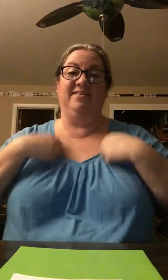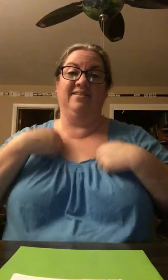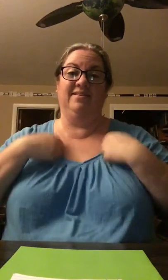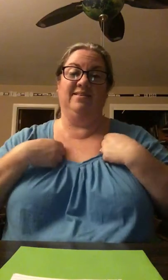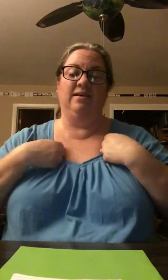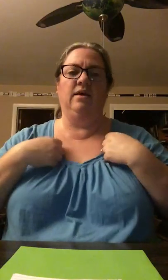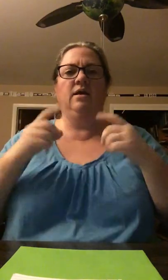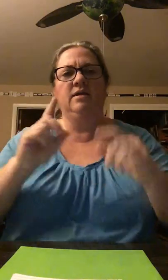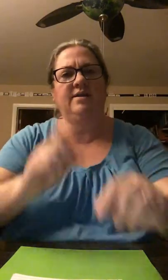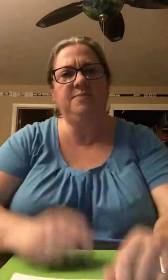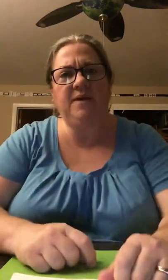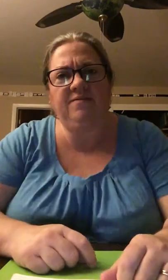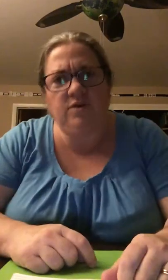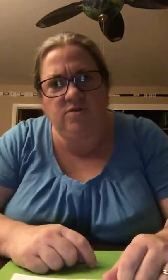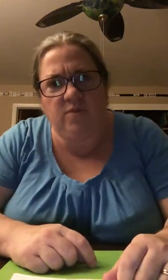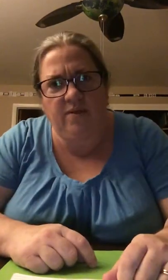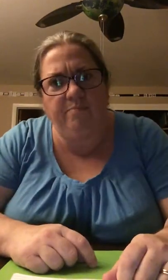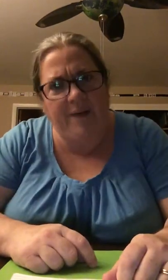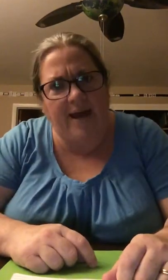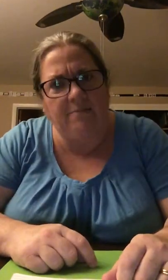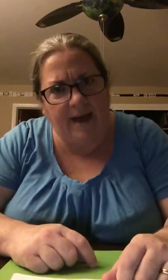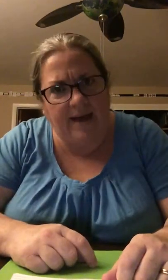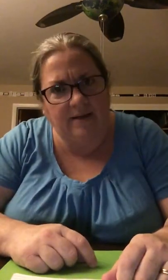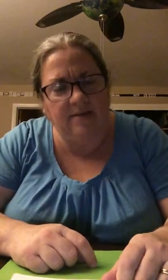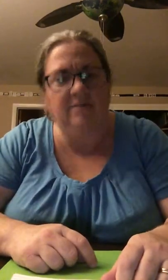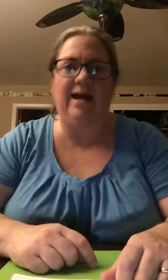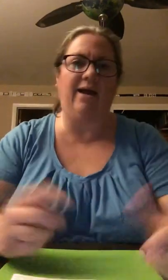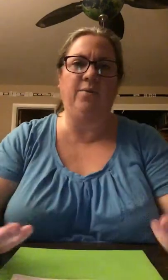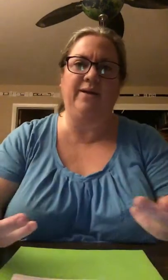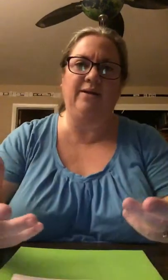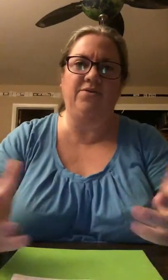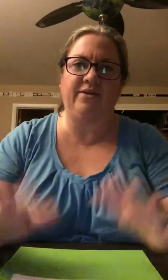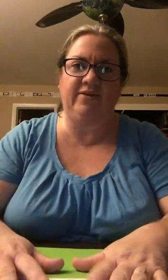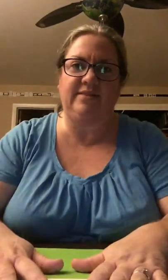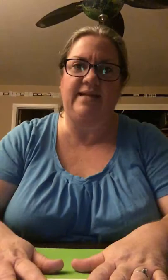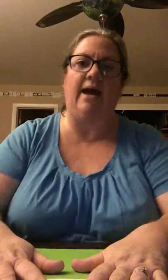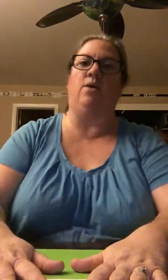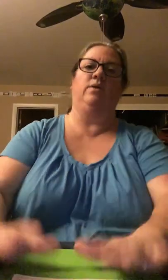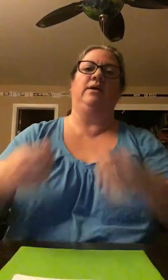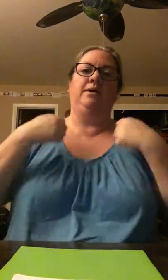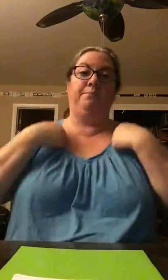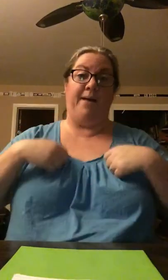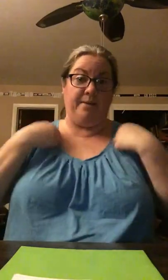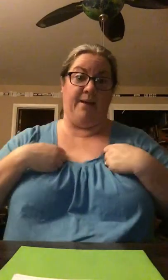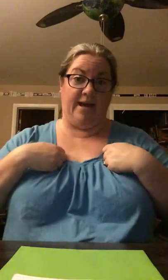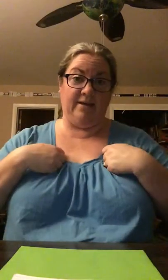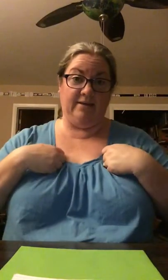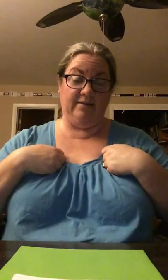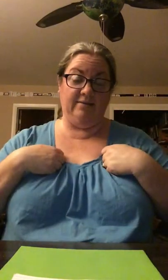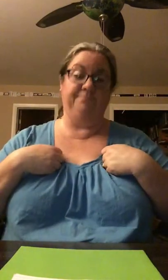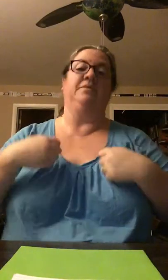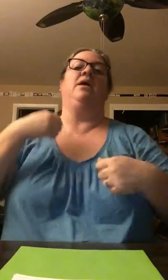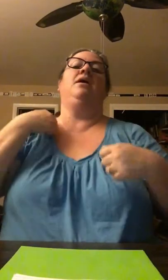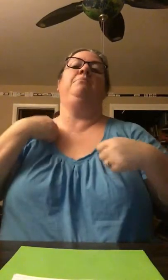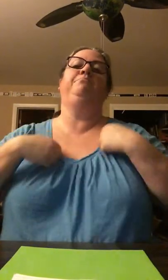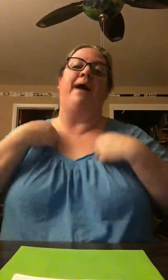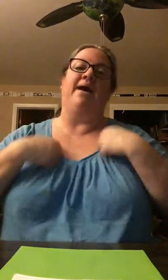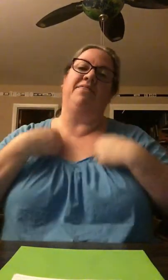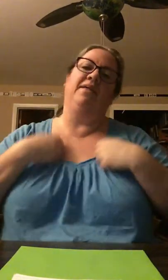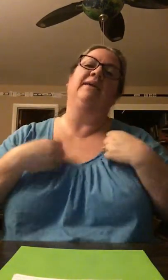Bath, not to be confused with backpack. Now, how are we going to know the difference now? Backpack, bath.